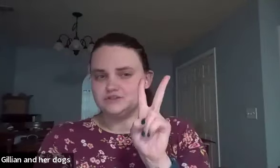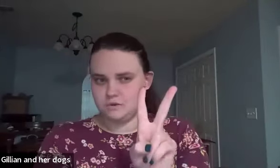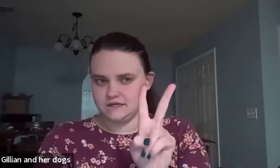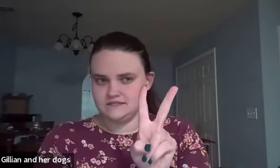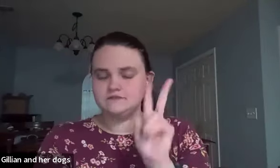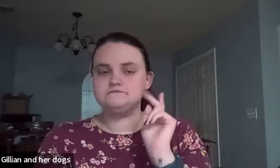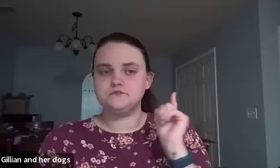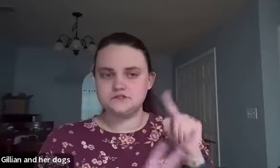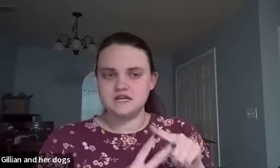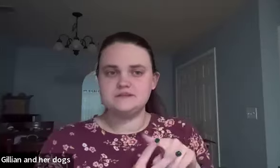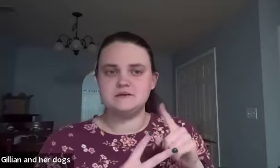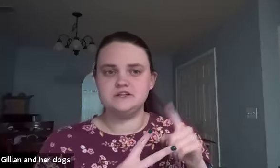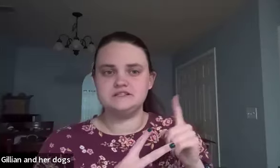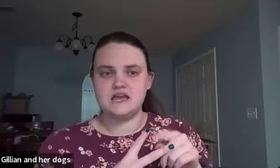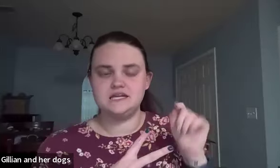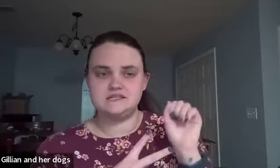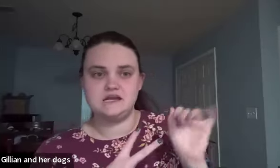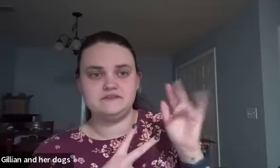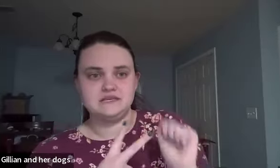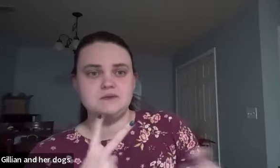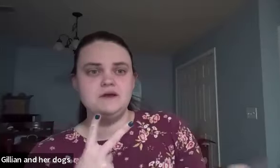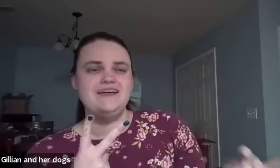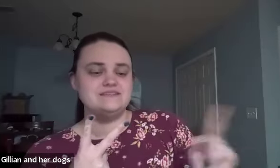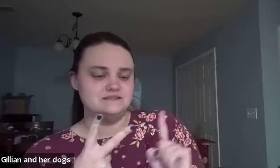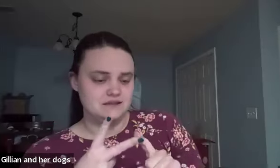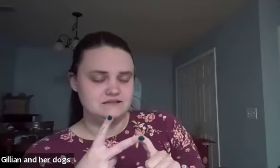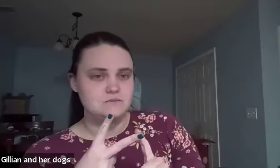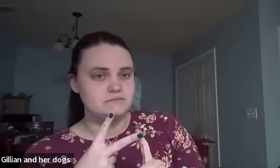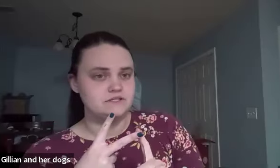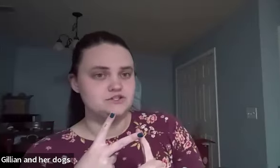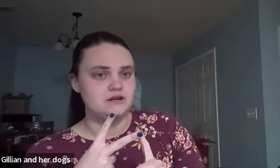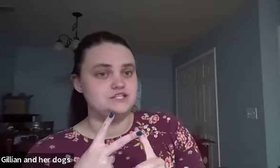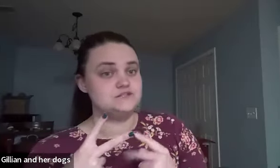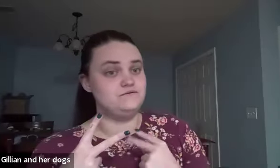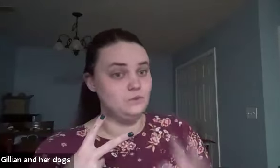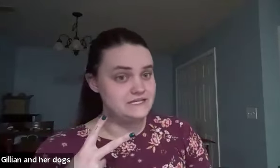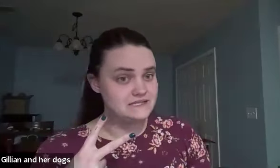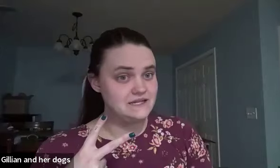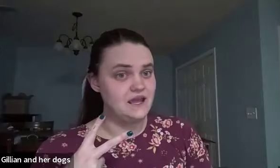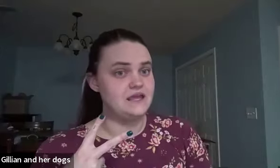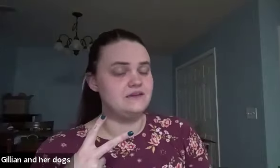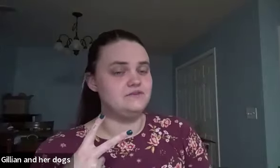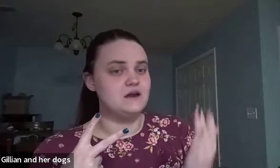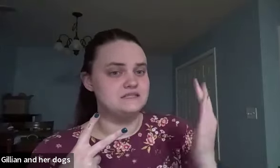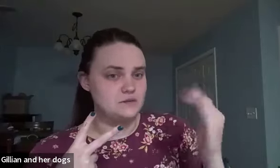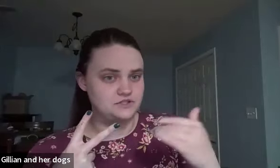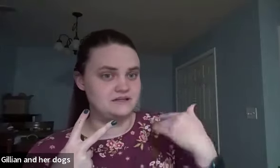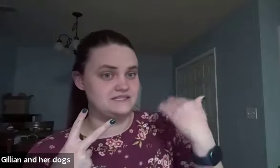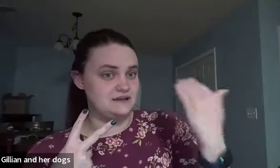that twice. The first time is I'm going to say it and sign it at the same time. The second time, I'm going to try to just voice it and give you guys the opportunity to sign